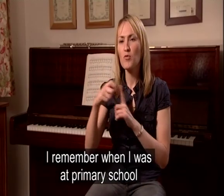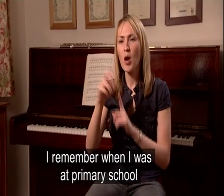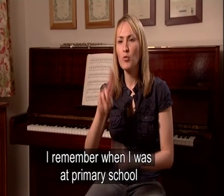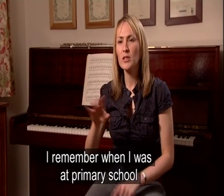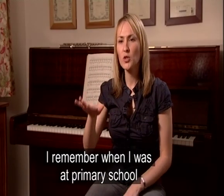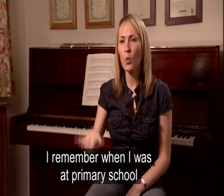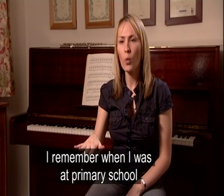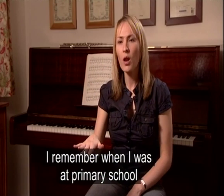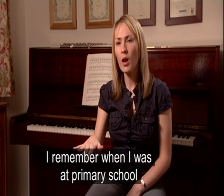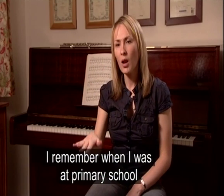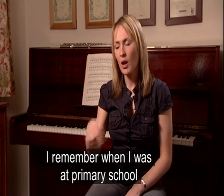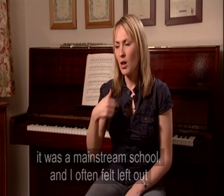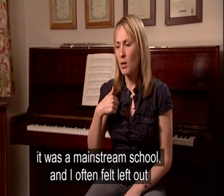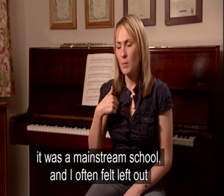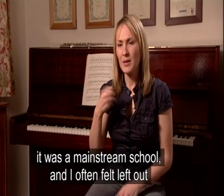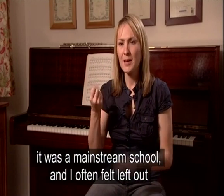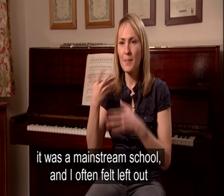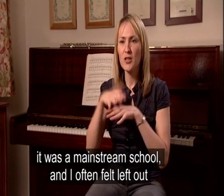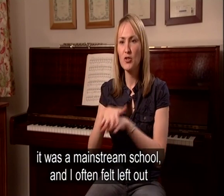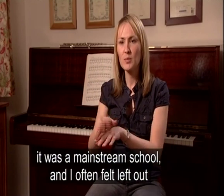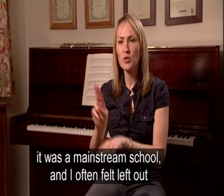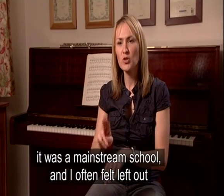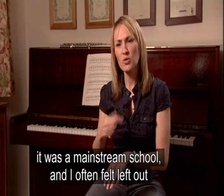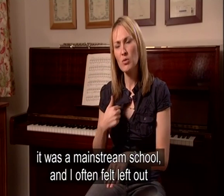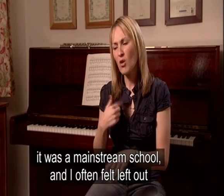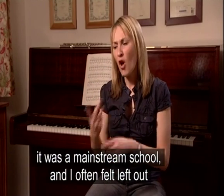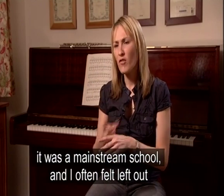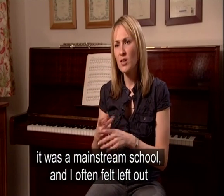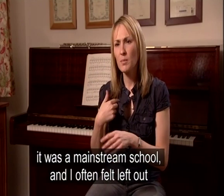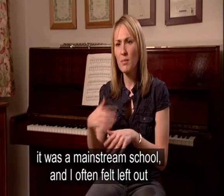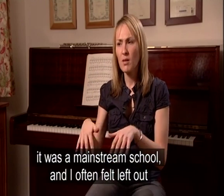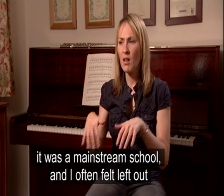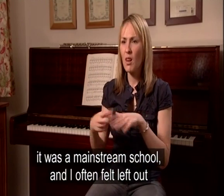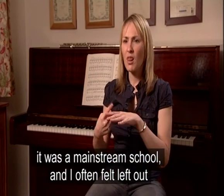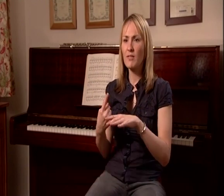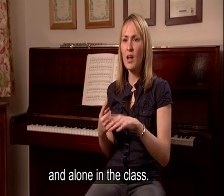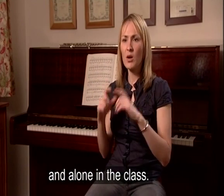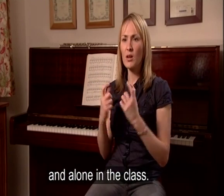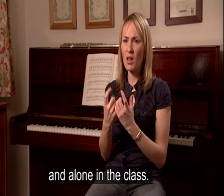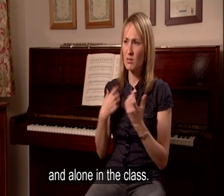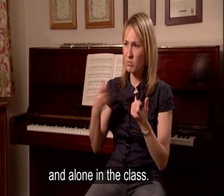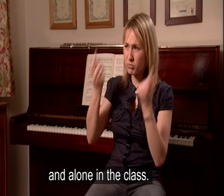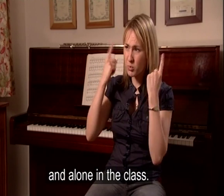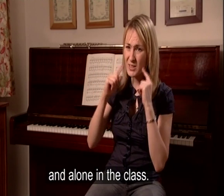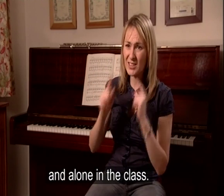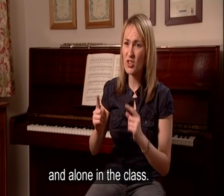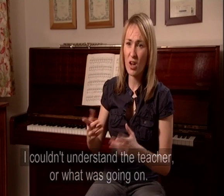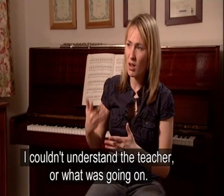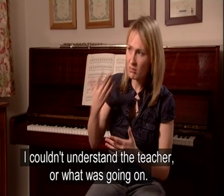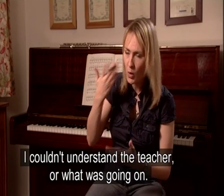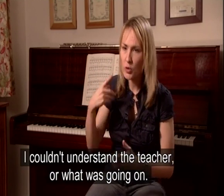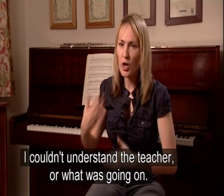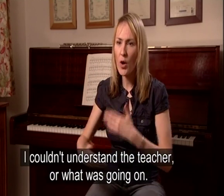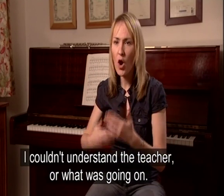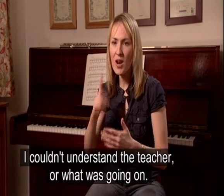I remember when I was at primary school, a mainstream school, I often felt left out and alone in the class. I